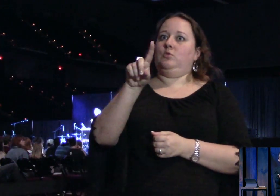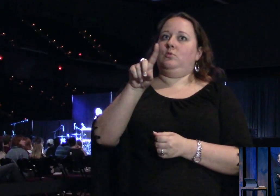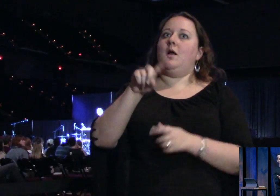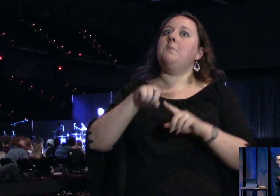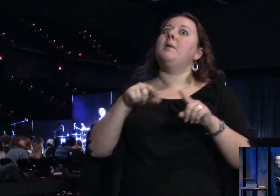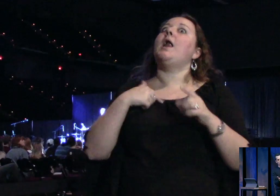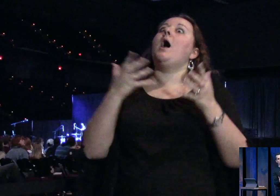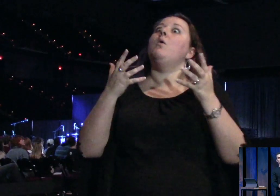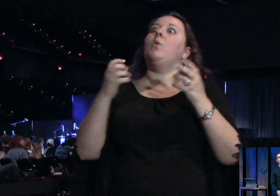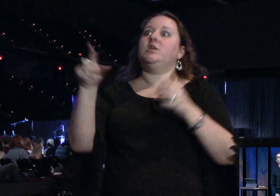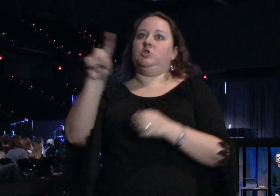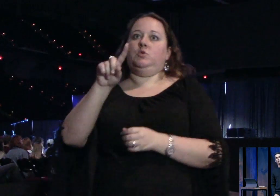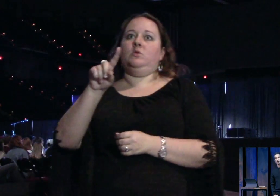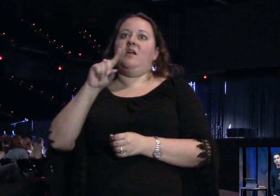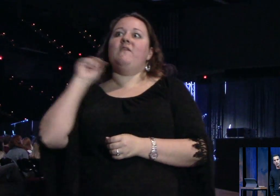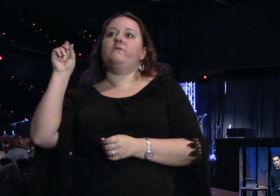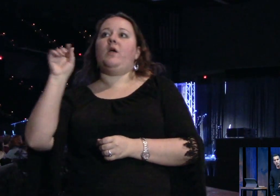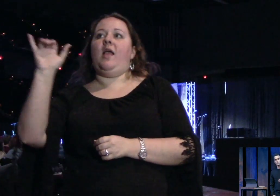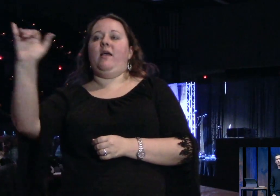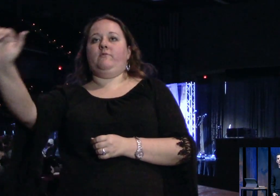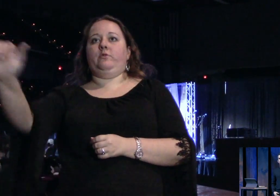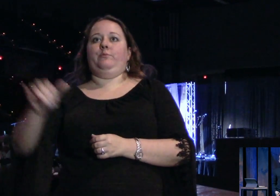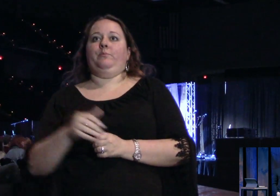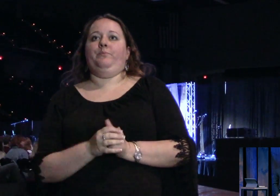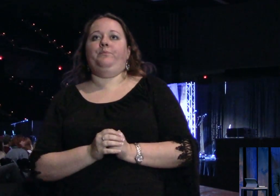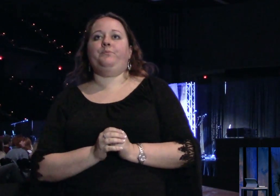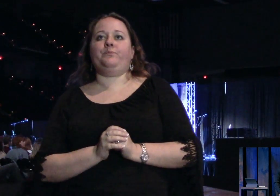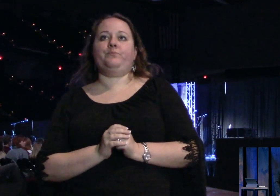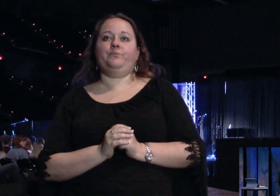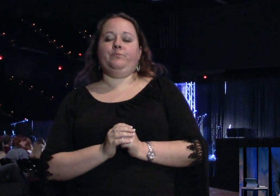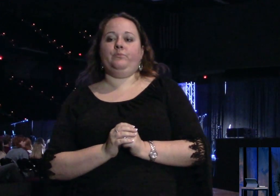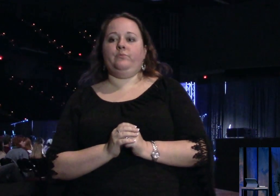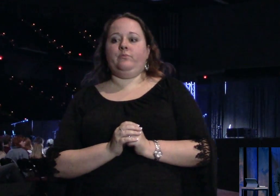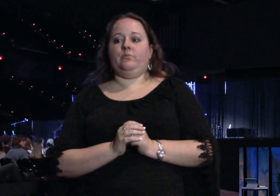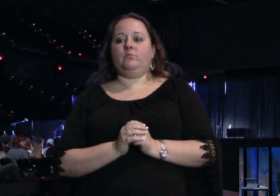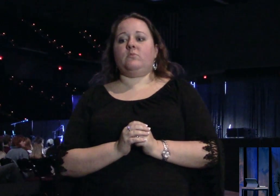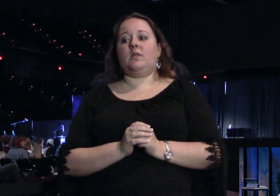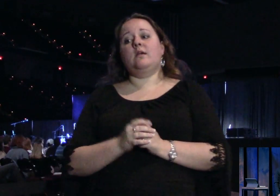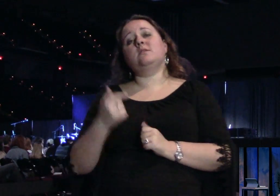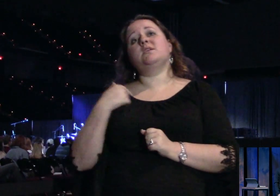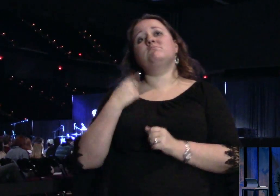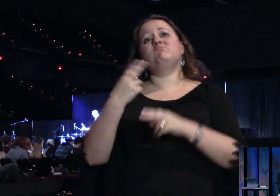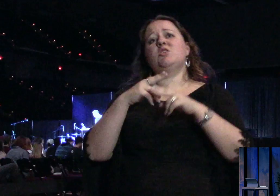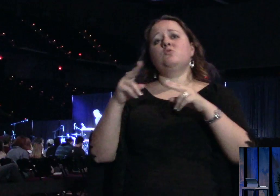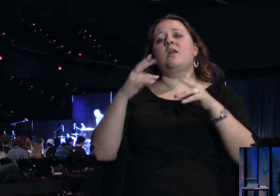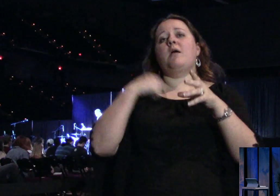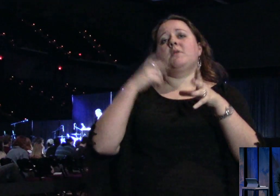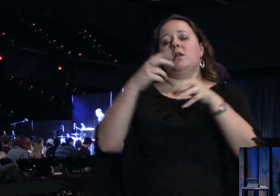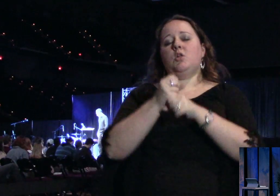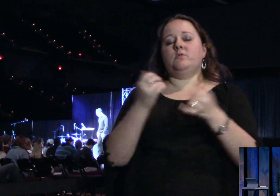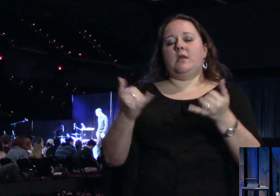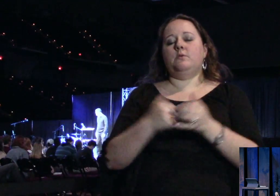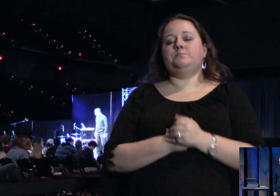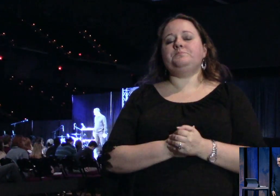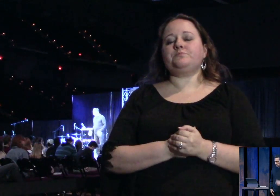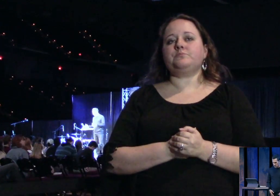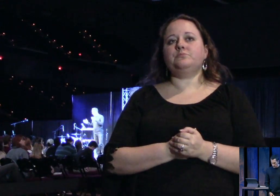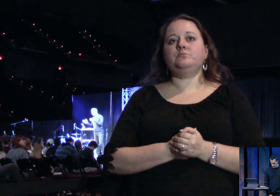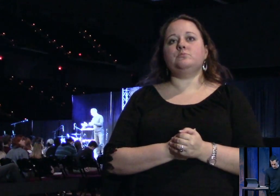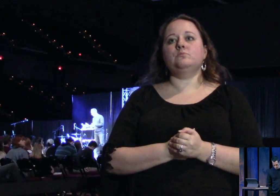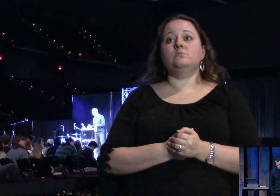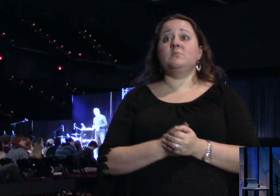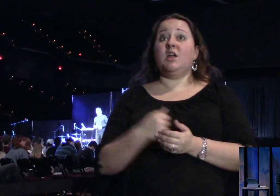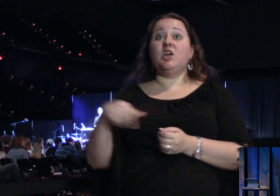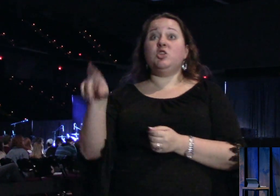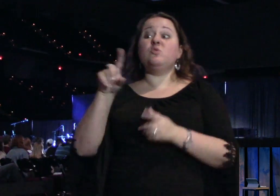I don't need you, but I want you for all of eternity. I'll close by telling you this.